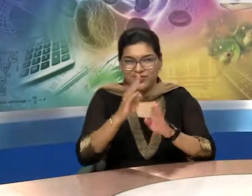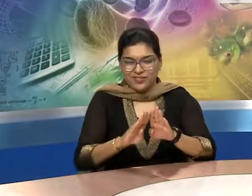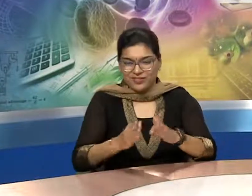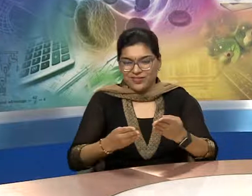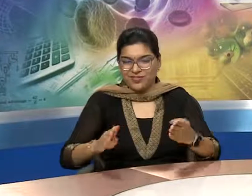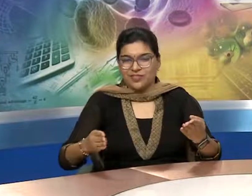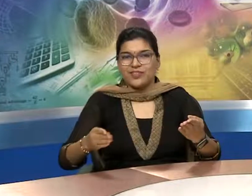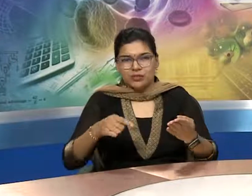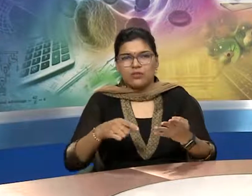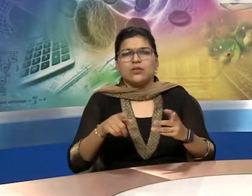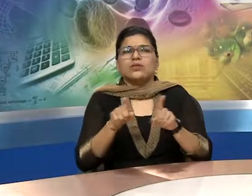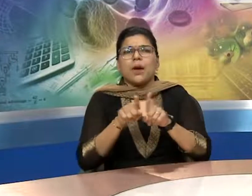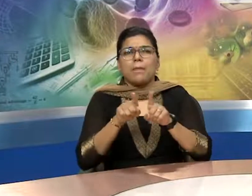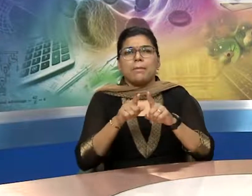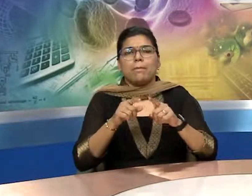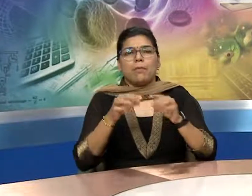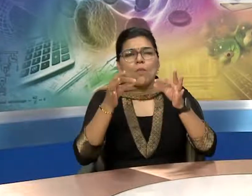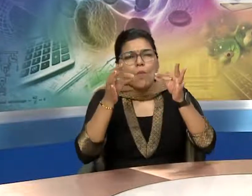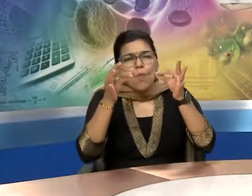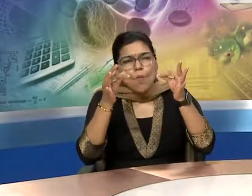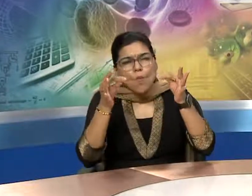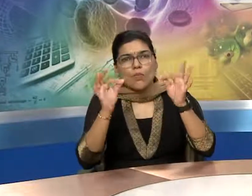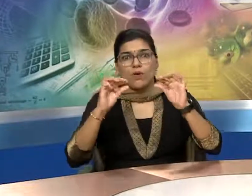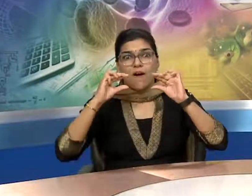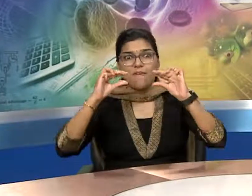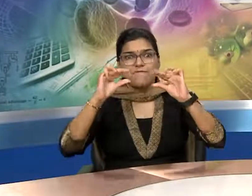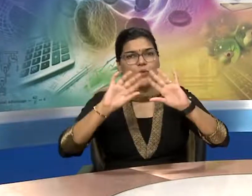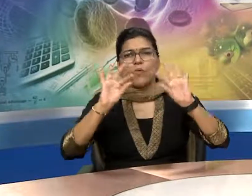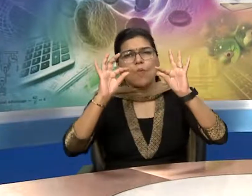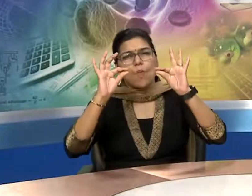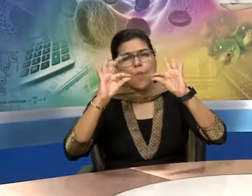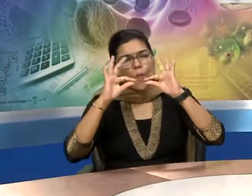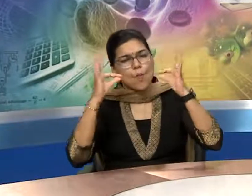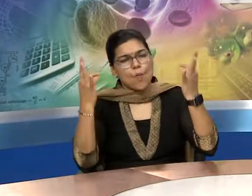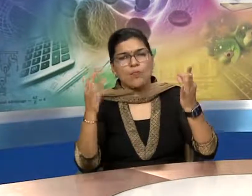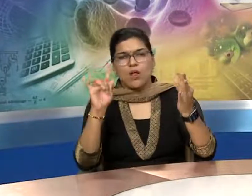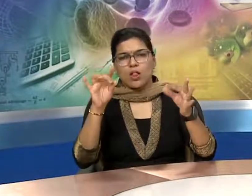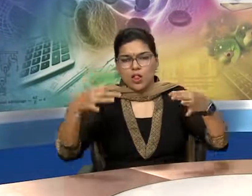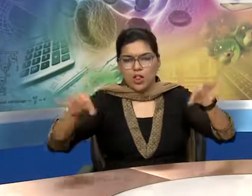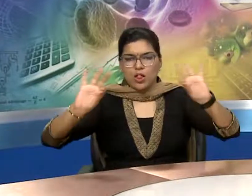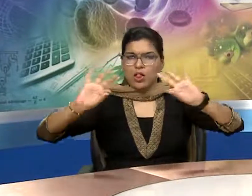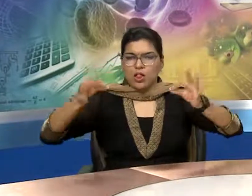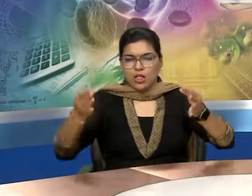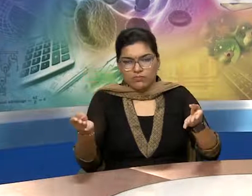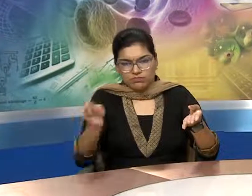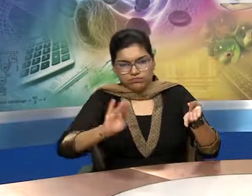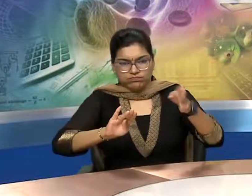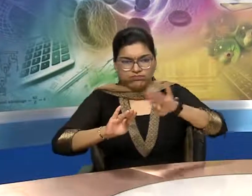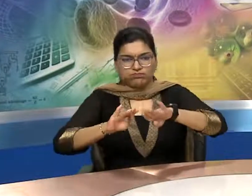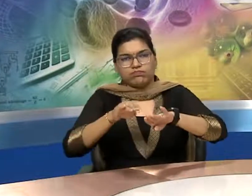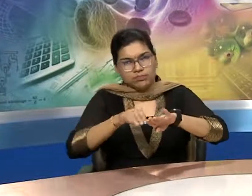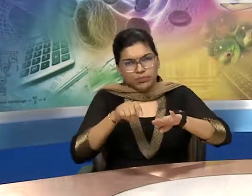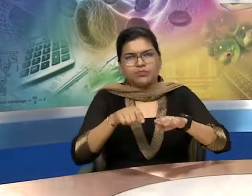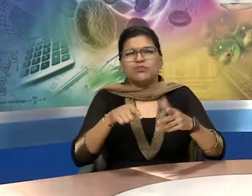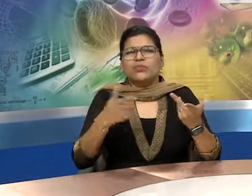Sometimes there are threefold pamphlets. You must have seen different kinds of pamphlet, and sometimes there is only one page.